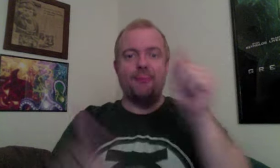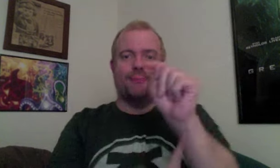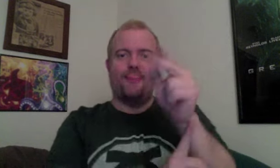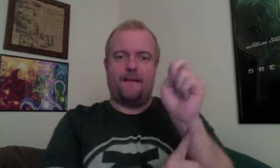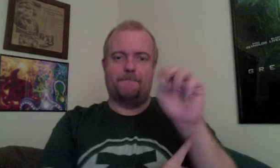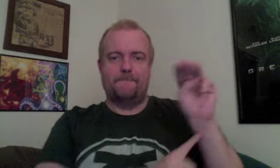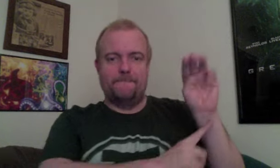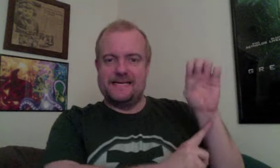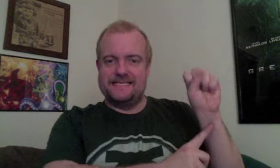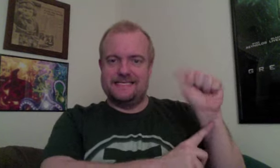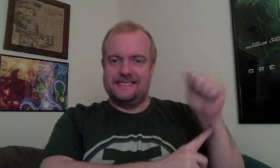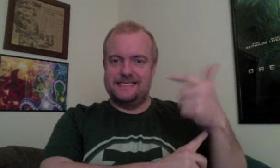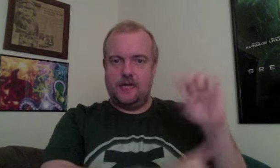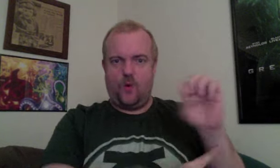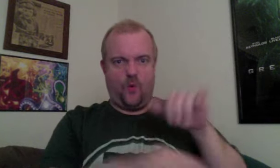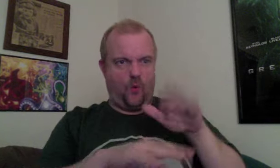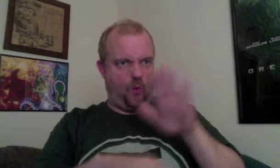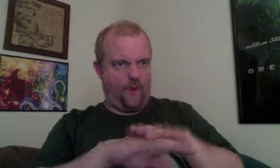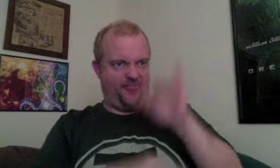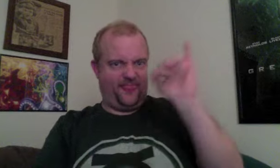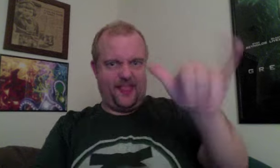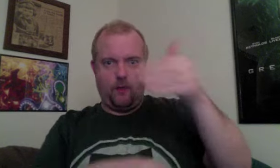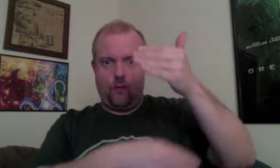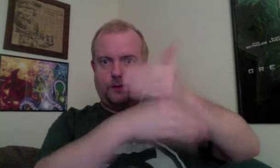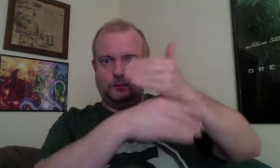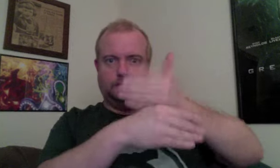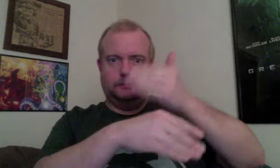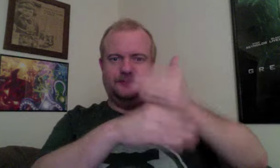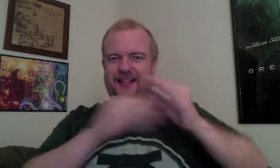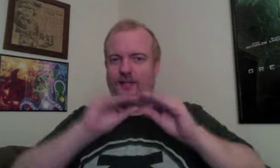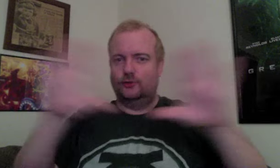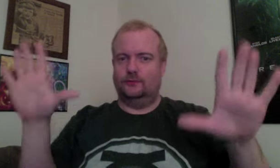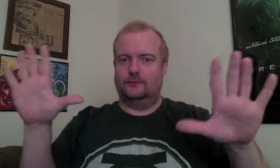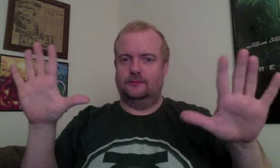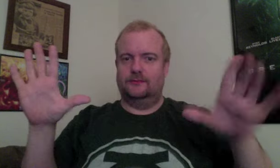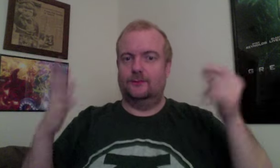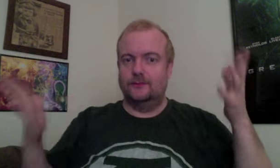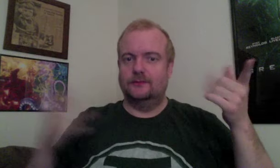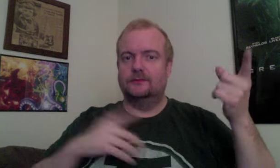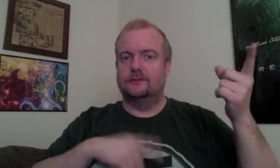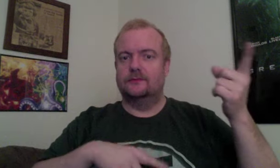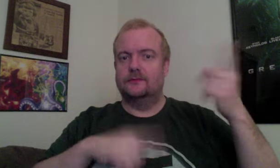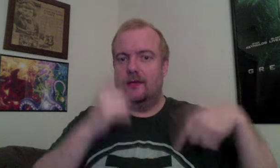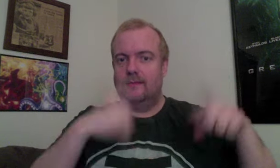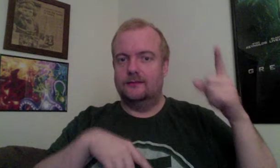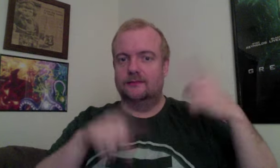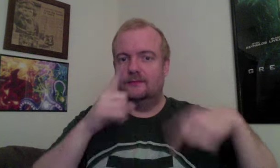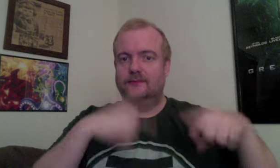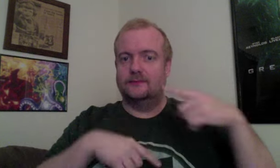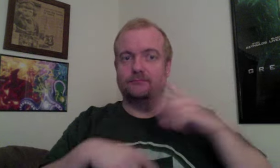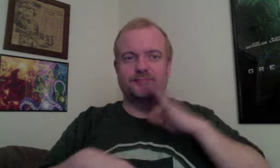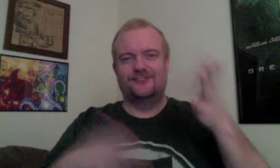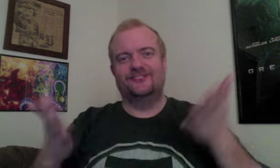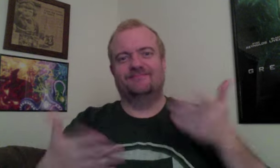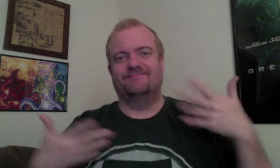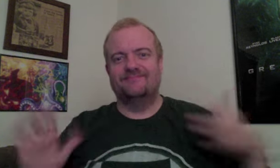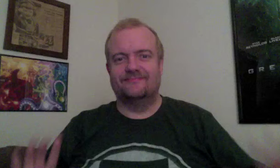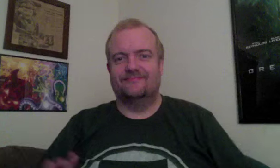furniture movers and the couch pouch for your remote. Both free. You get it all. A $60 value for $14.99. So